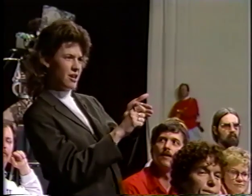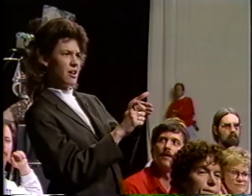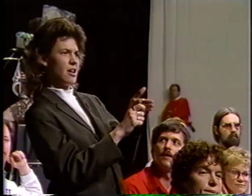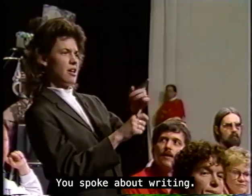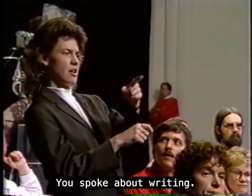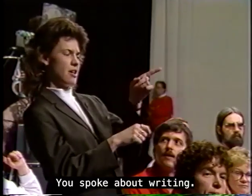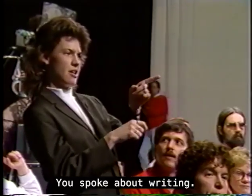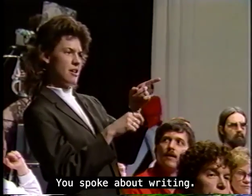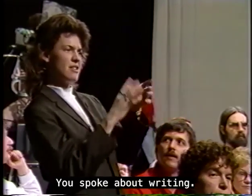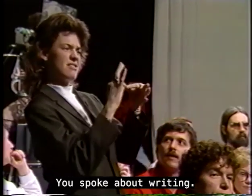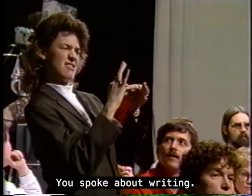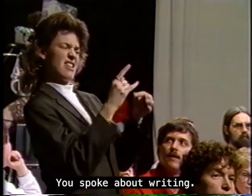You spoke about writing.